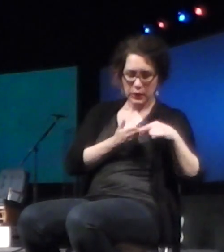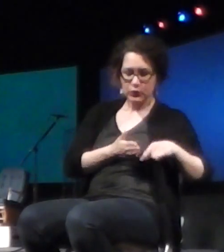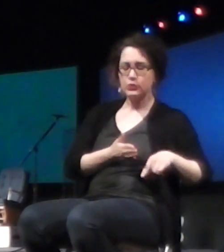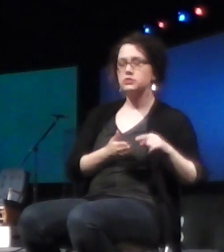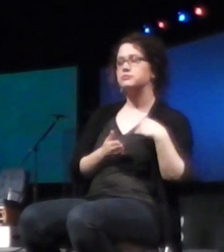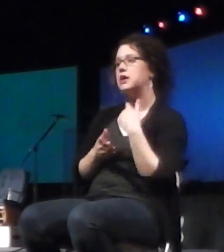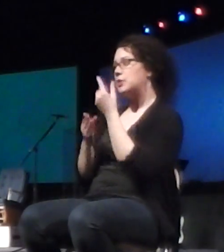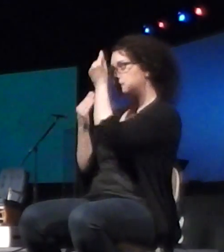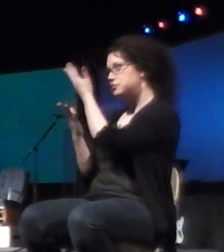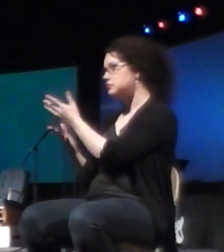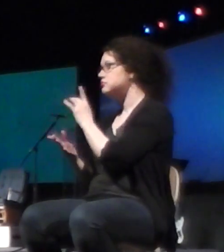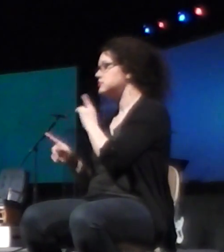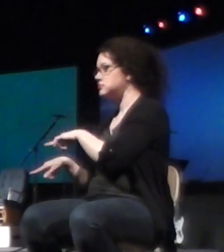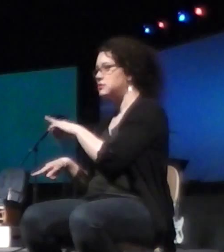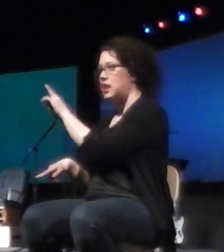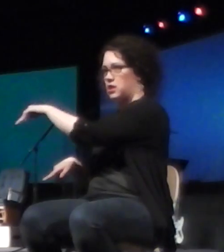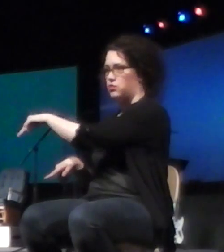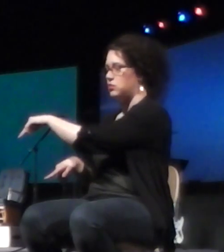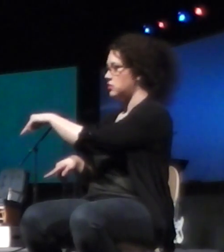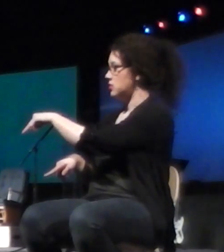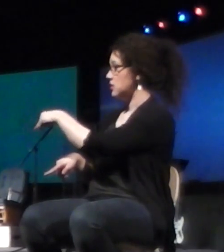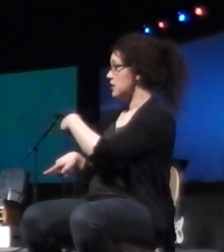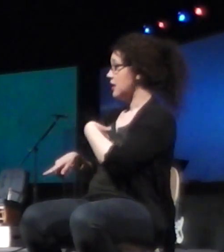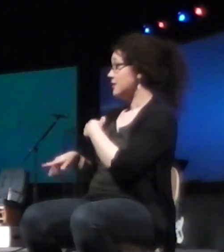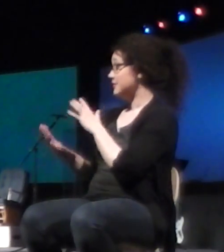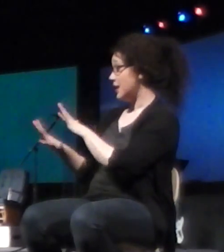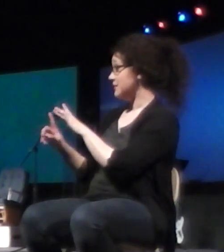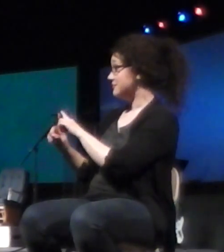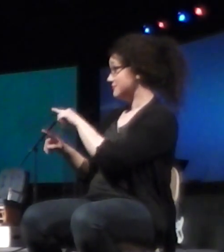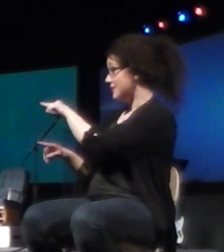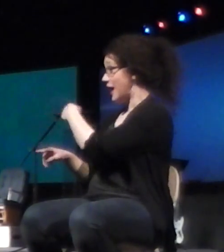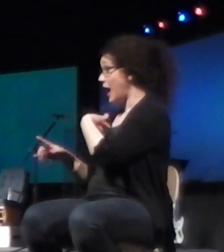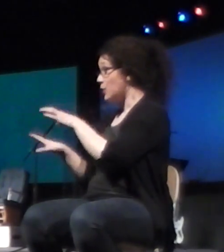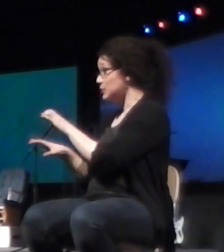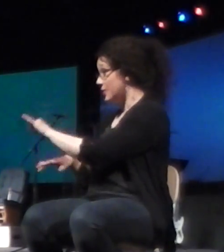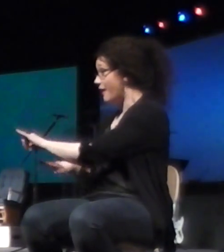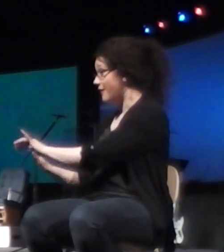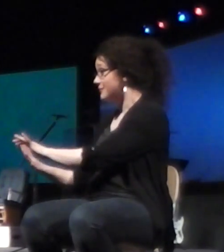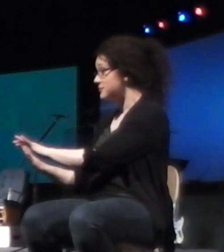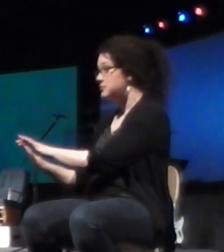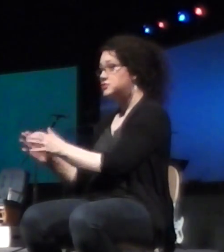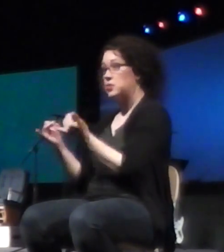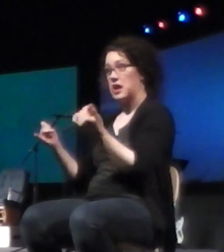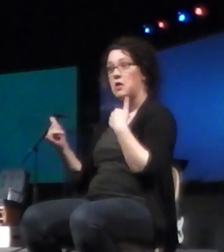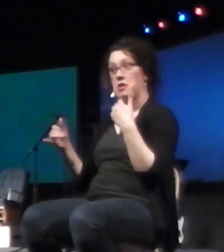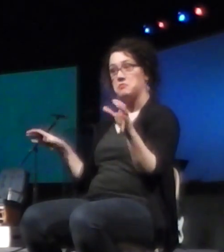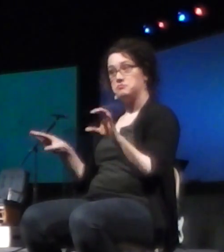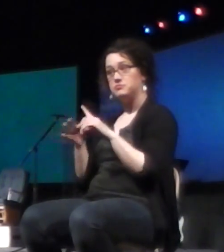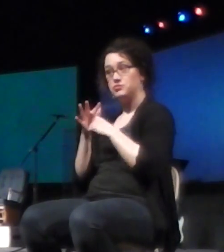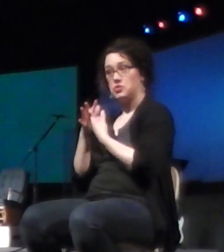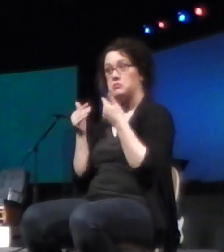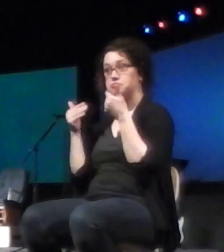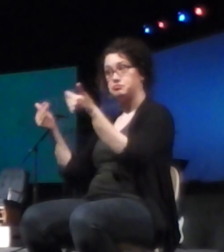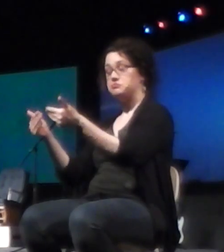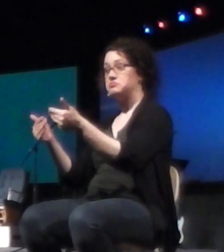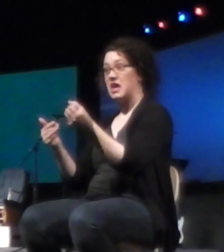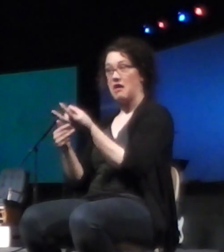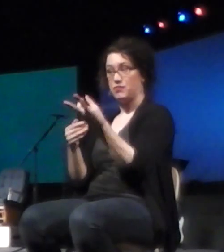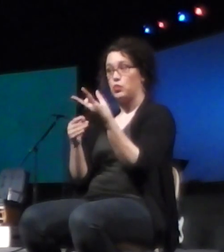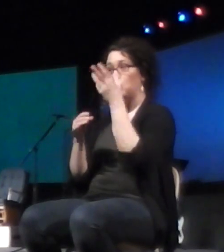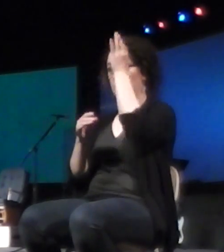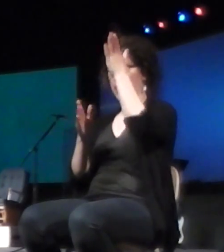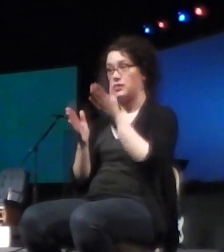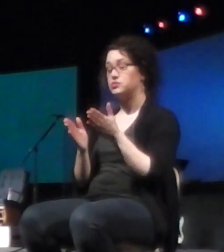what it is. I won't mentor you, but if you come with these questions, then I'll do that. And so that's what I'm doing now. I've done this now with a few different pastors in